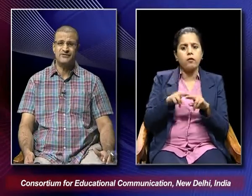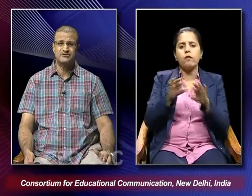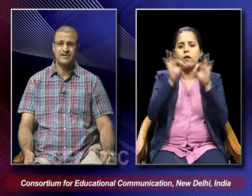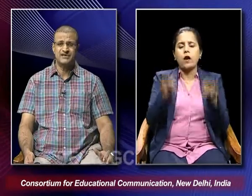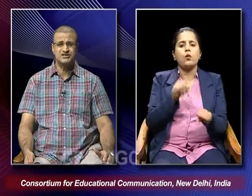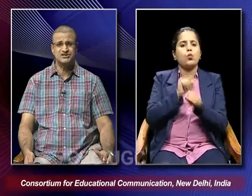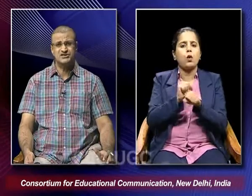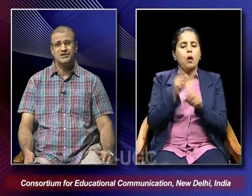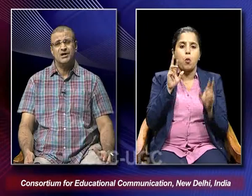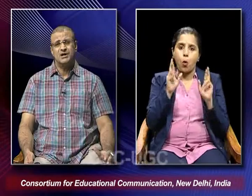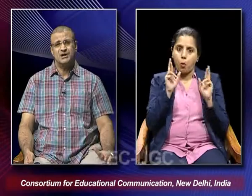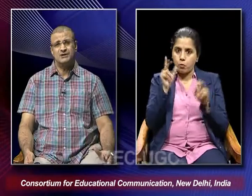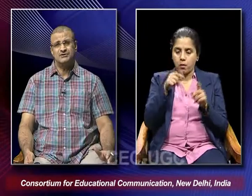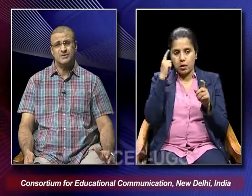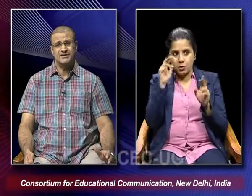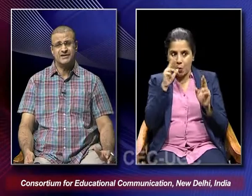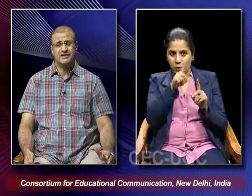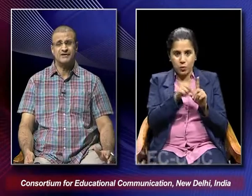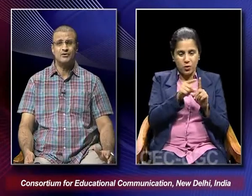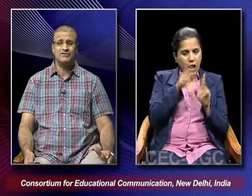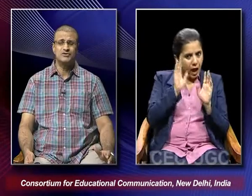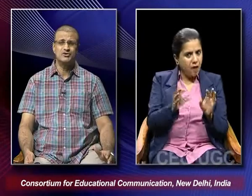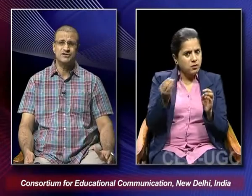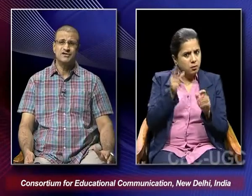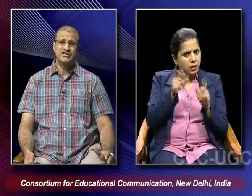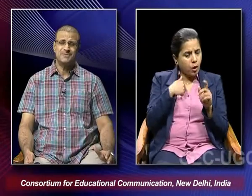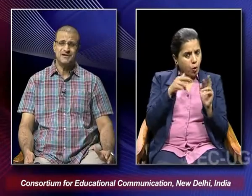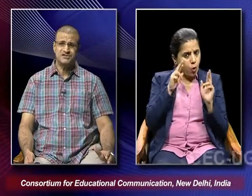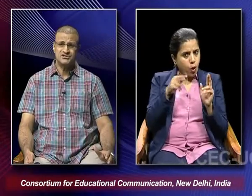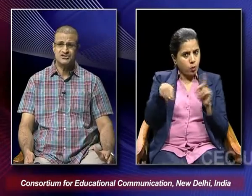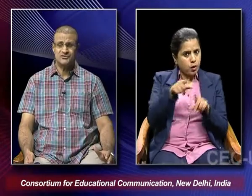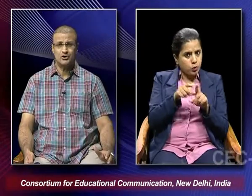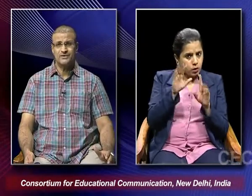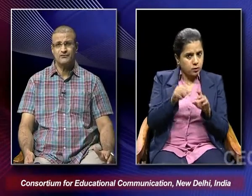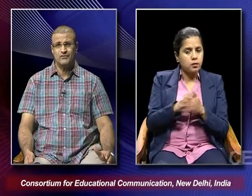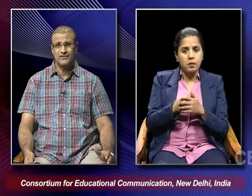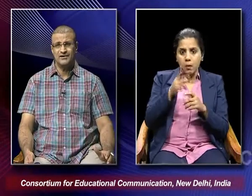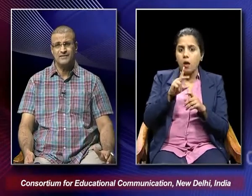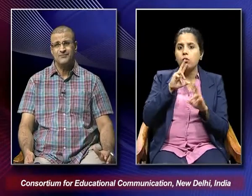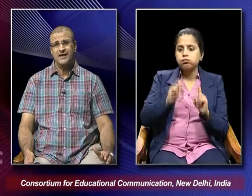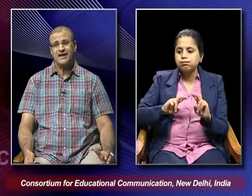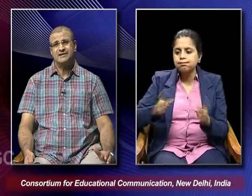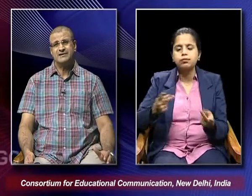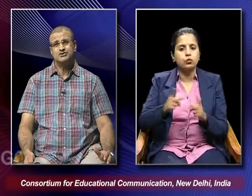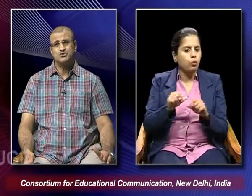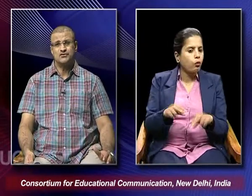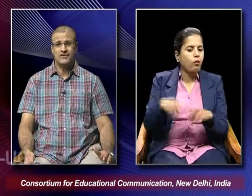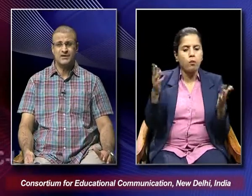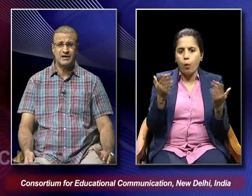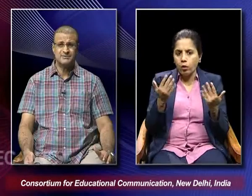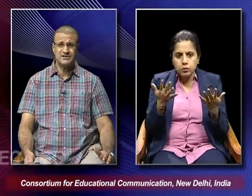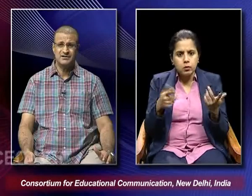kind of expectations which were there, and when those expectations they were not being fulfilled, and the issues